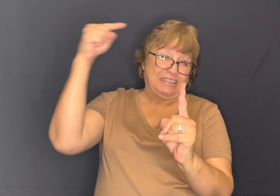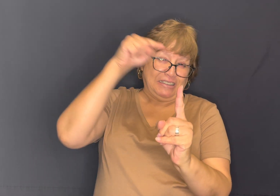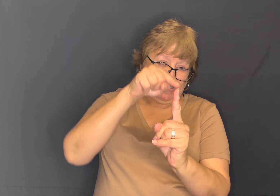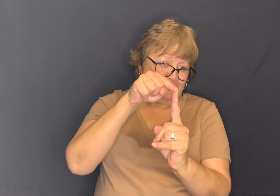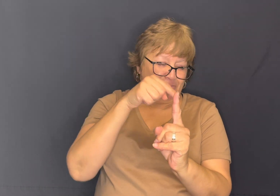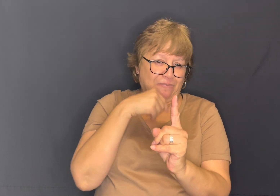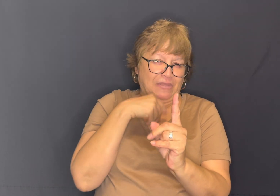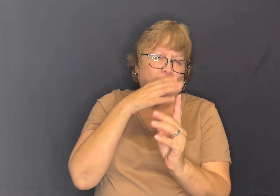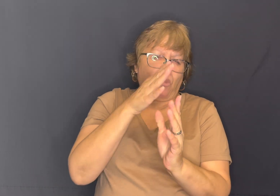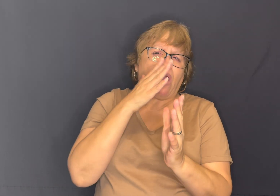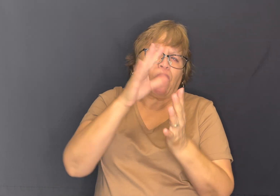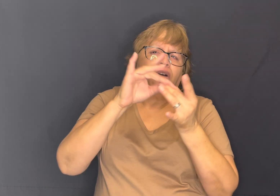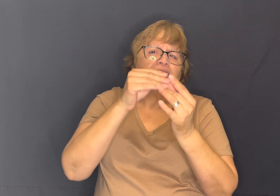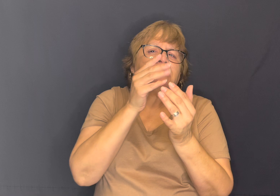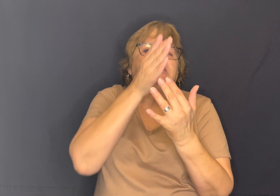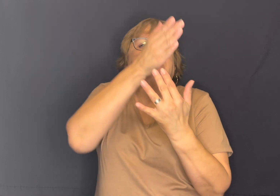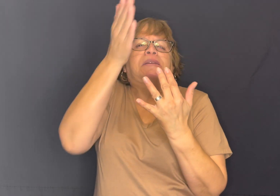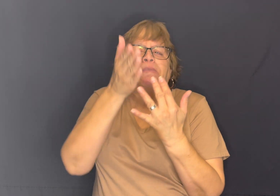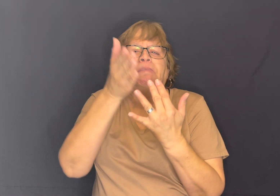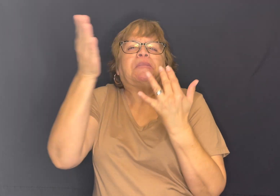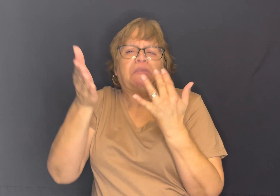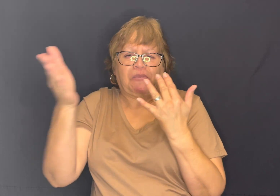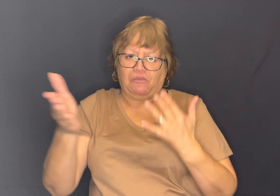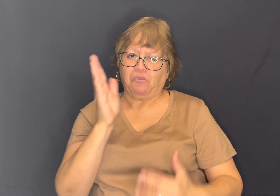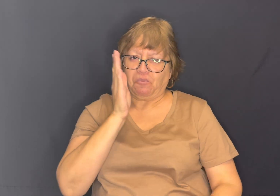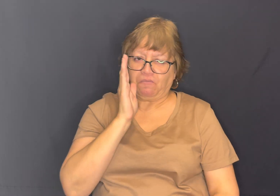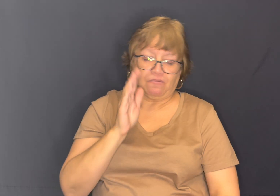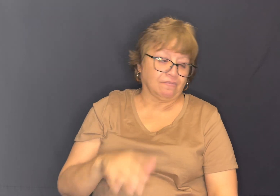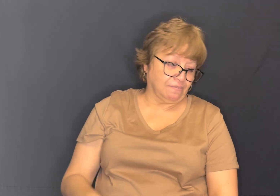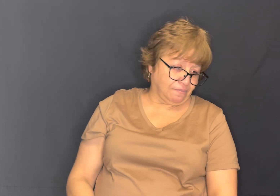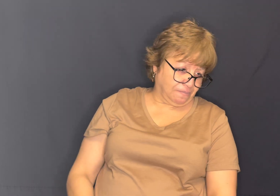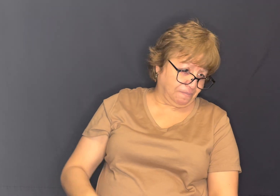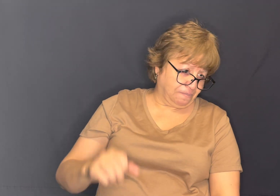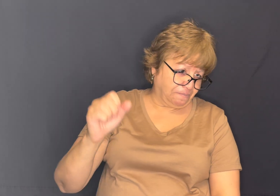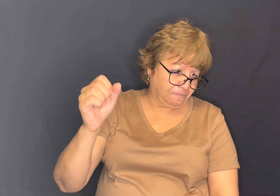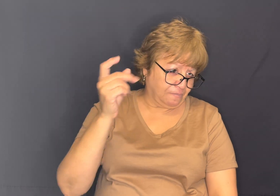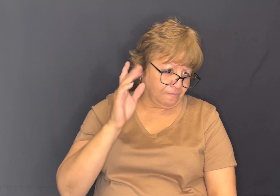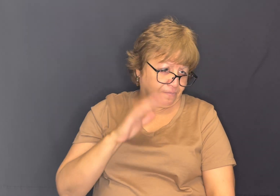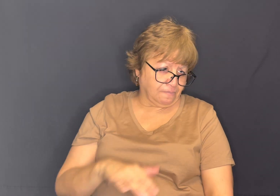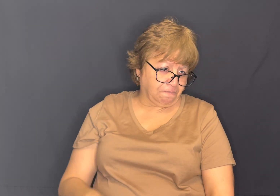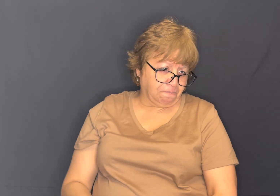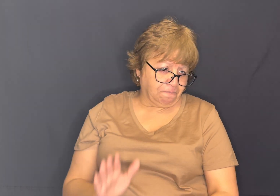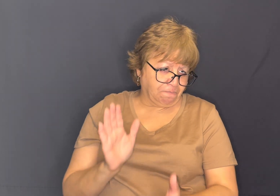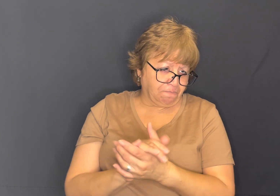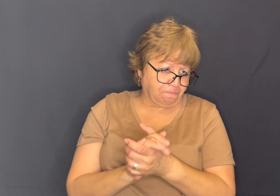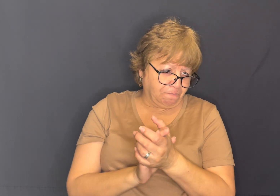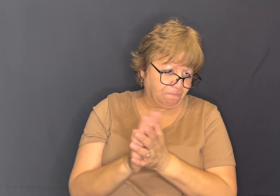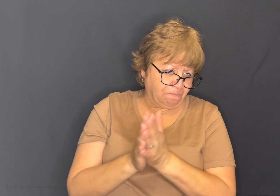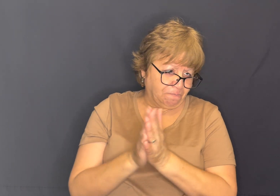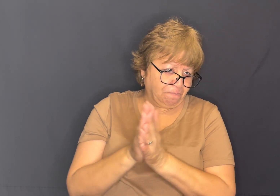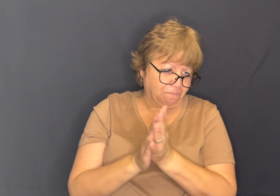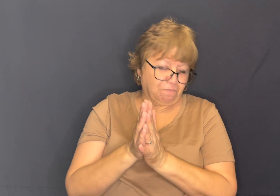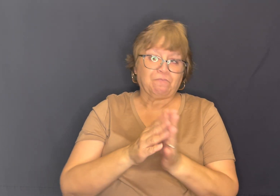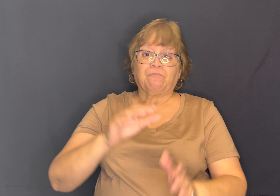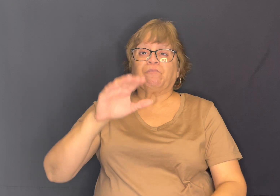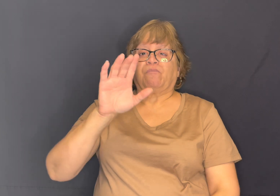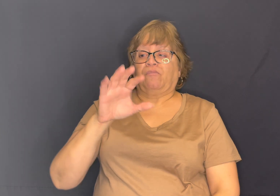All right, so let's get back to the topic at hand. And I'll interrupt periodically with some more insight into deafness and deaf